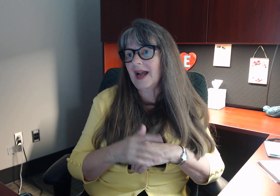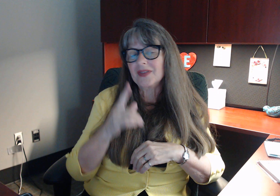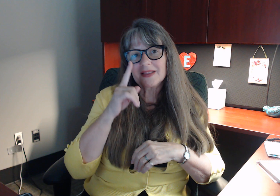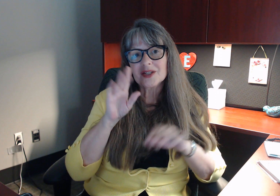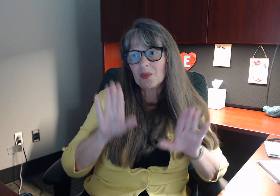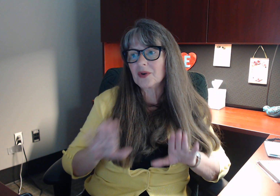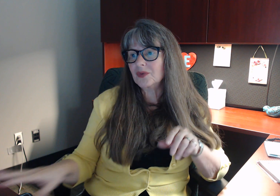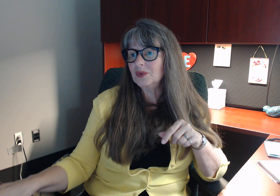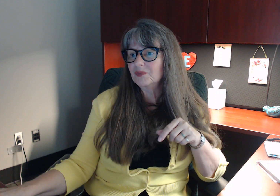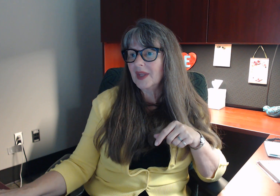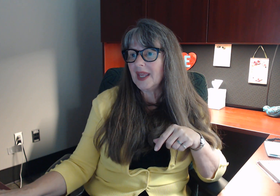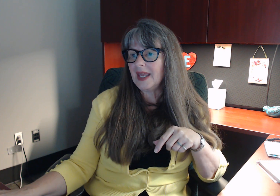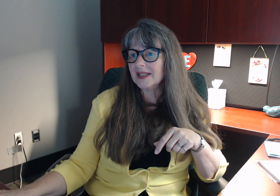think that's wonderful. And